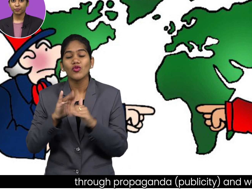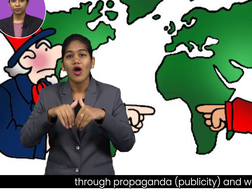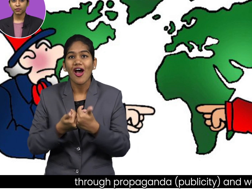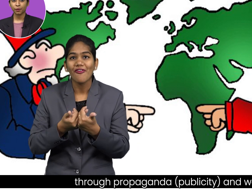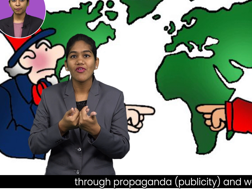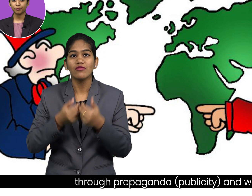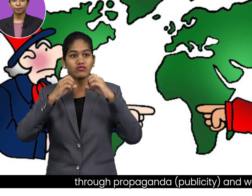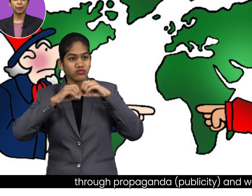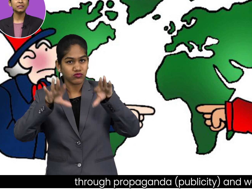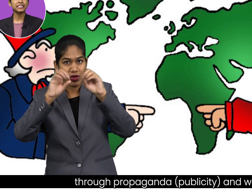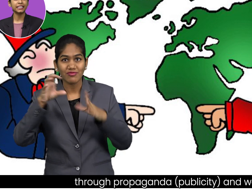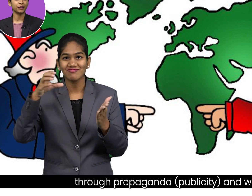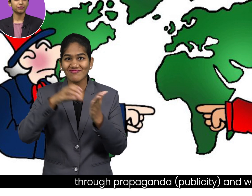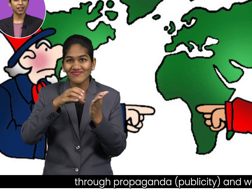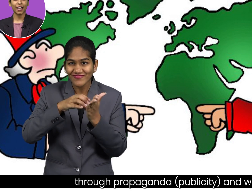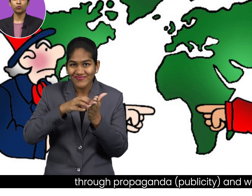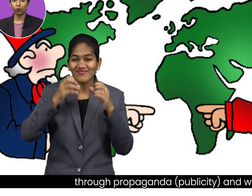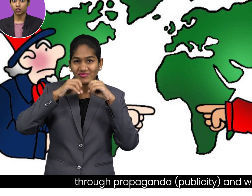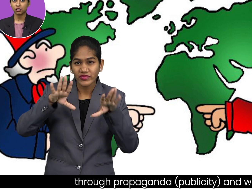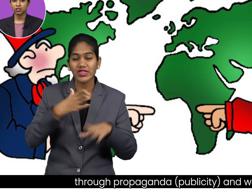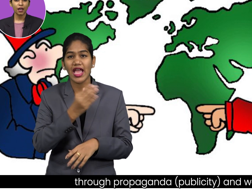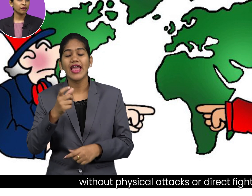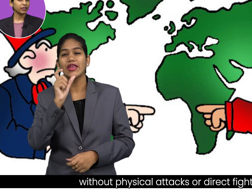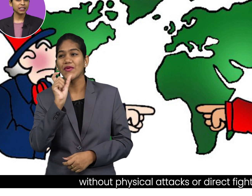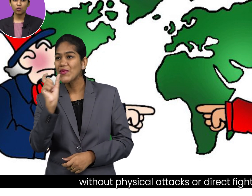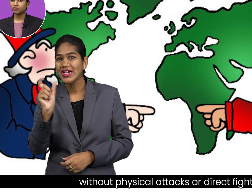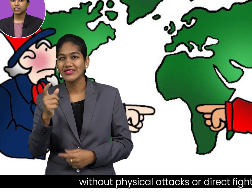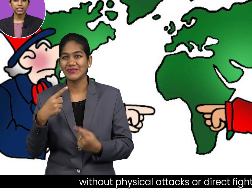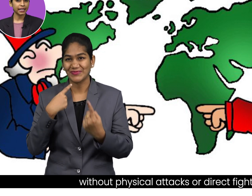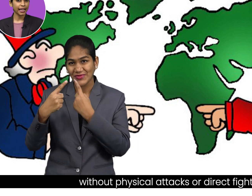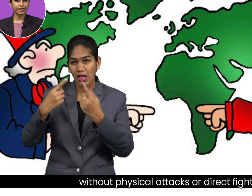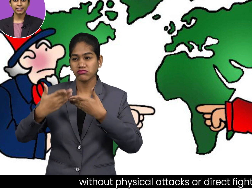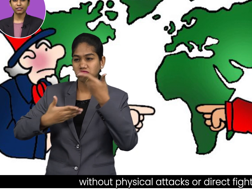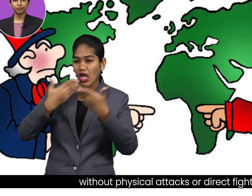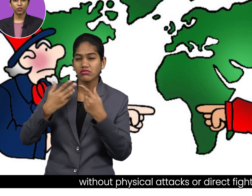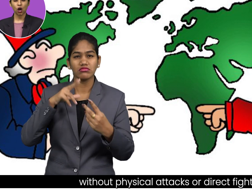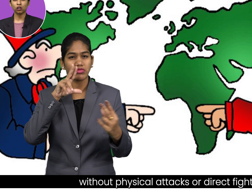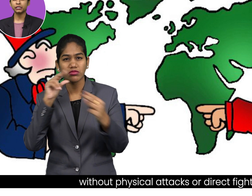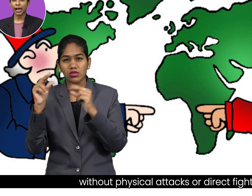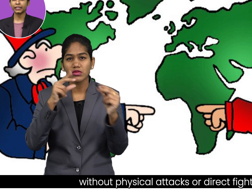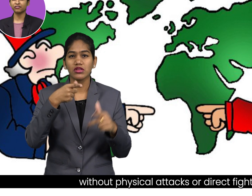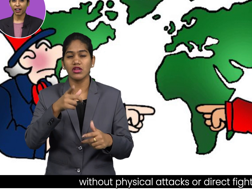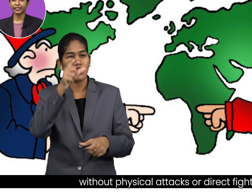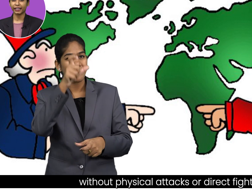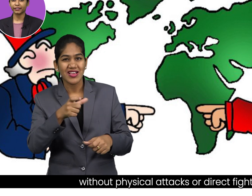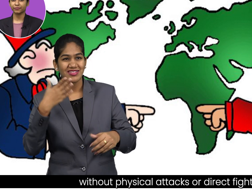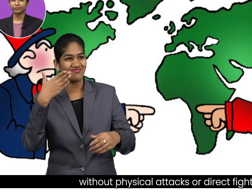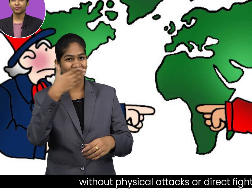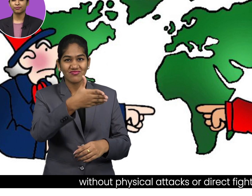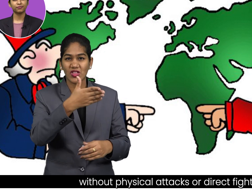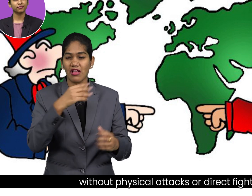propaganda, publicity, and words, without physical attacks or direct